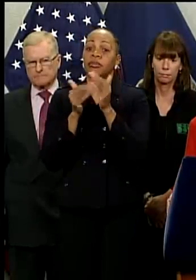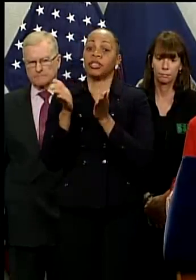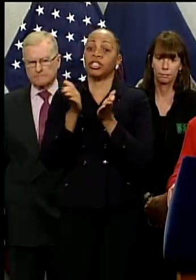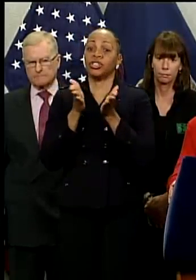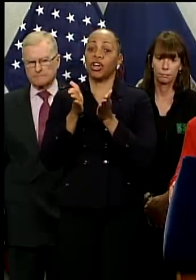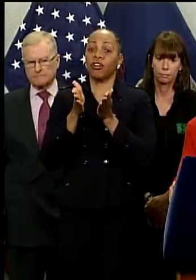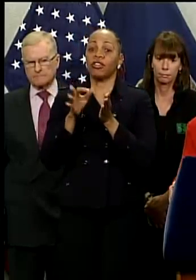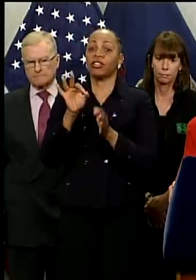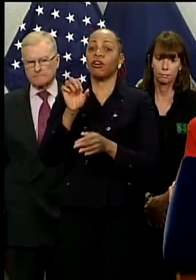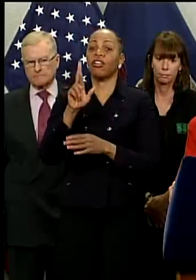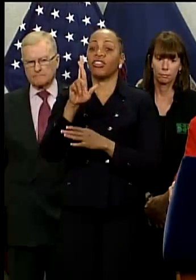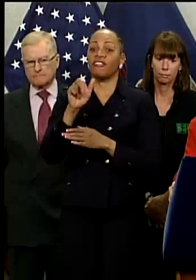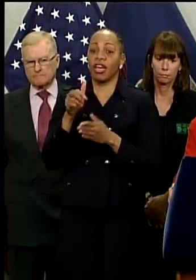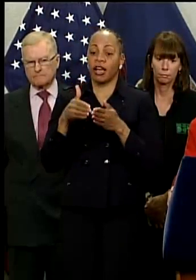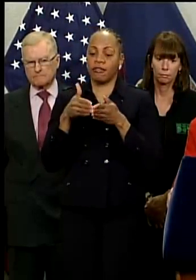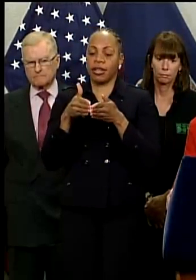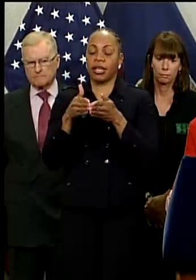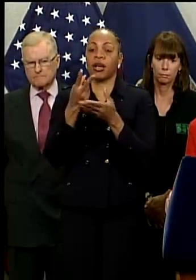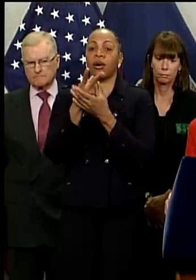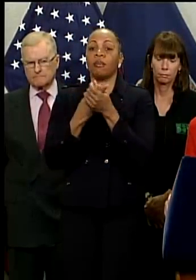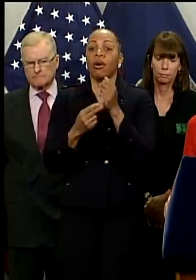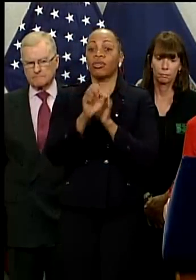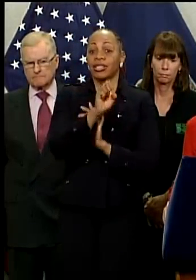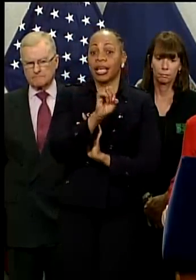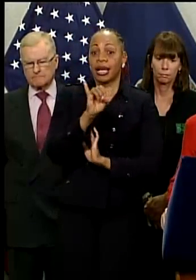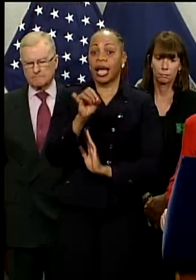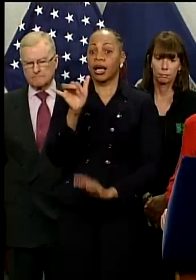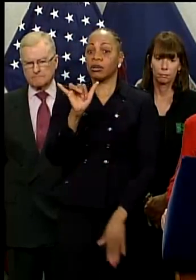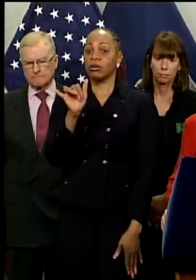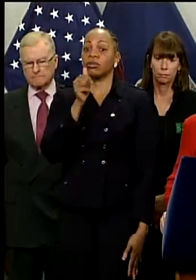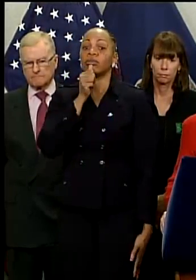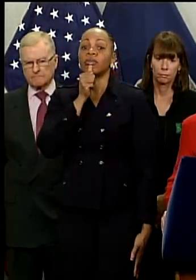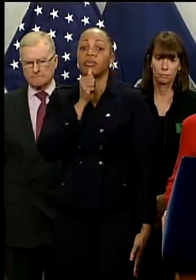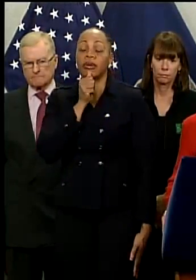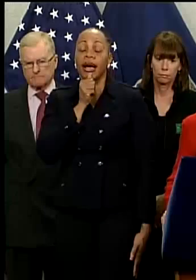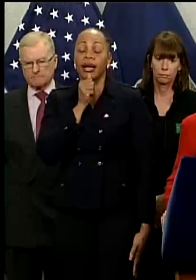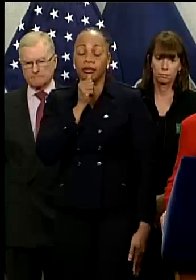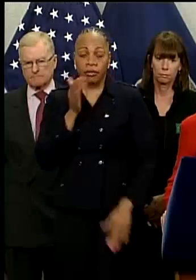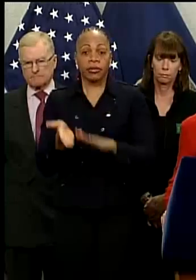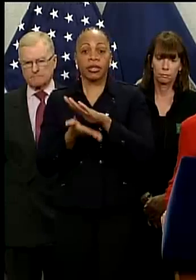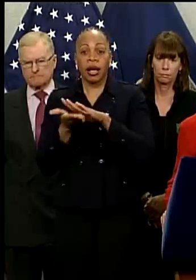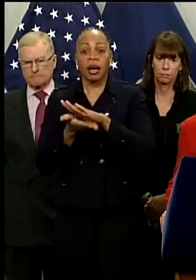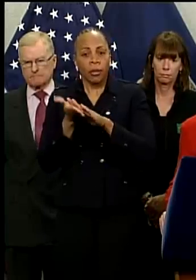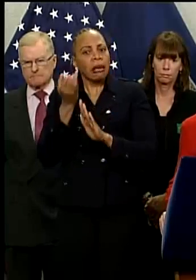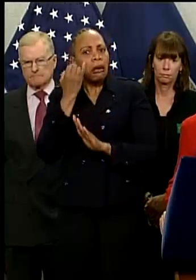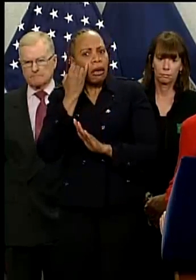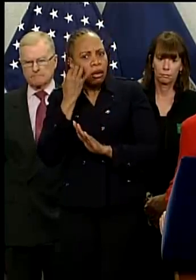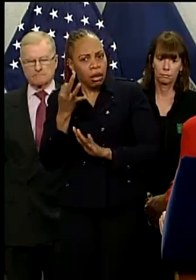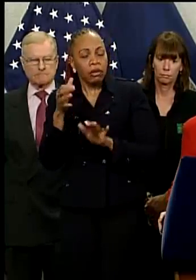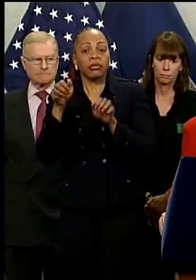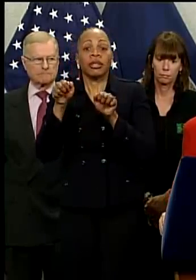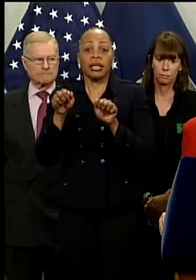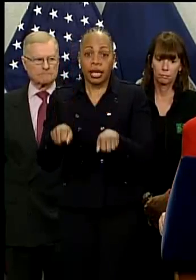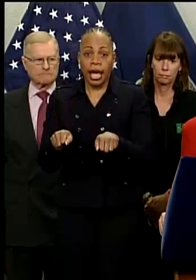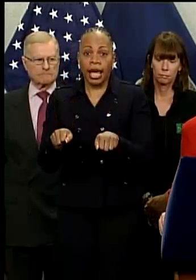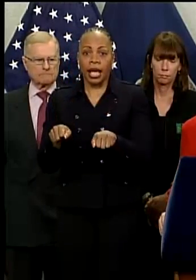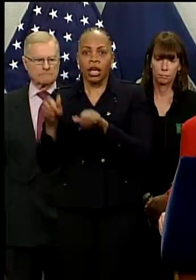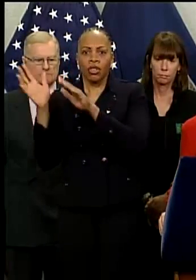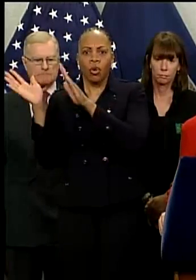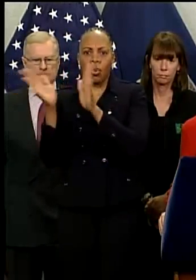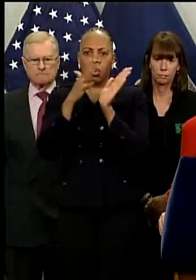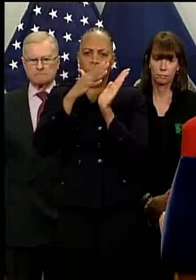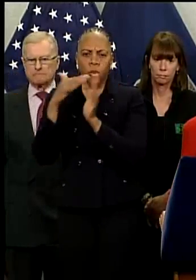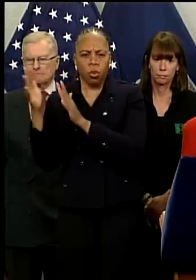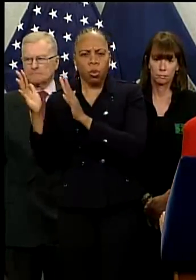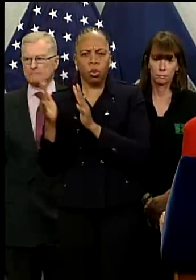the ferries, both the Staten Island ferry and the private ferries, and they're going to operate if they can. Winds are a big